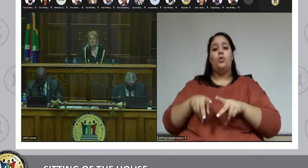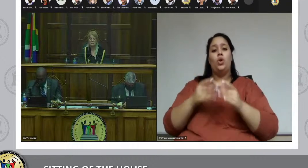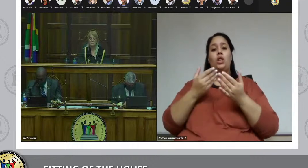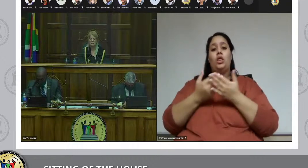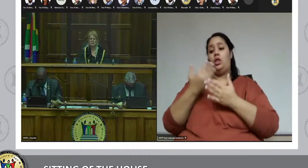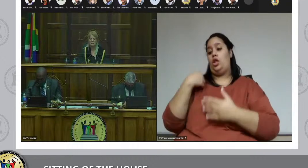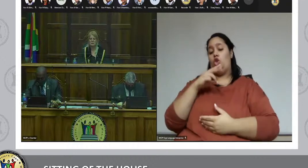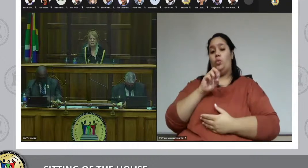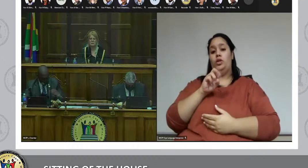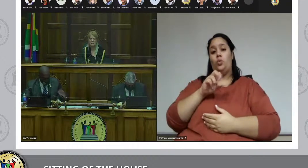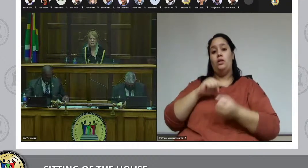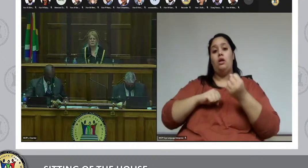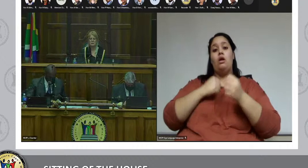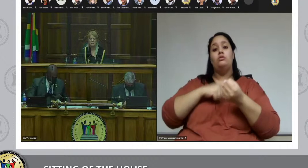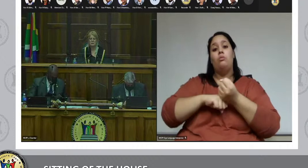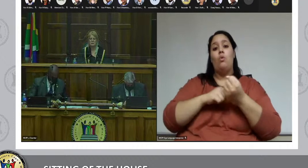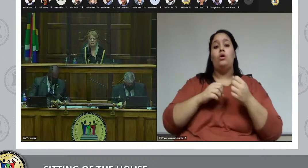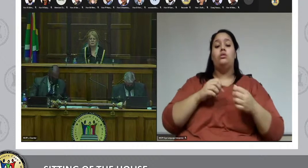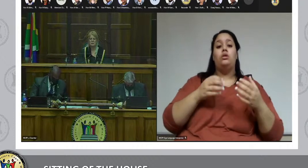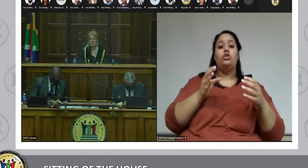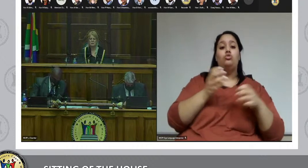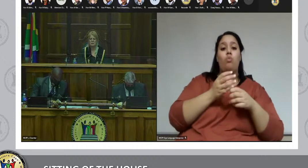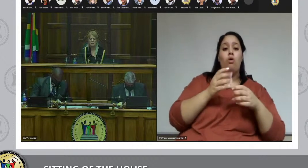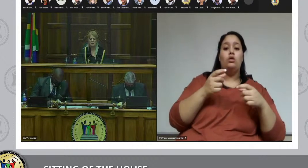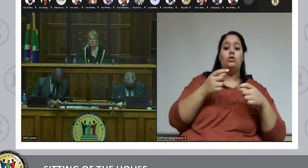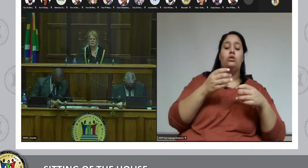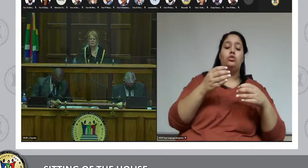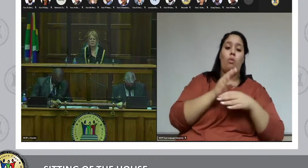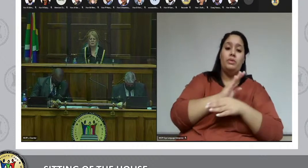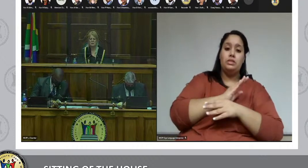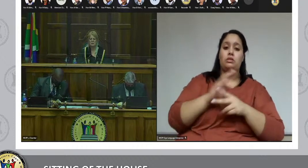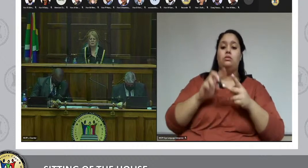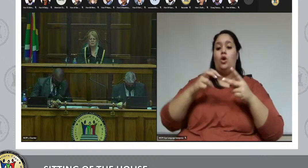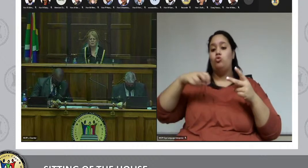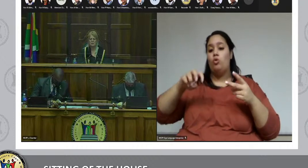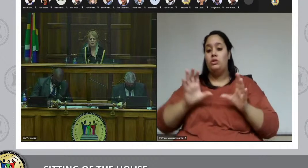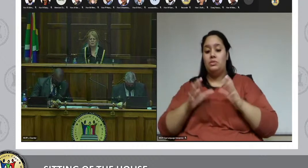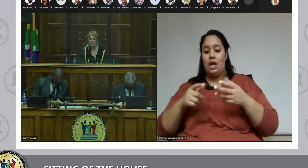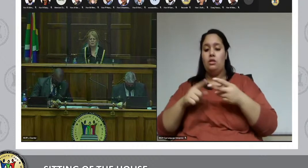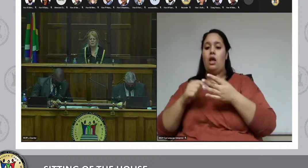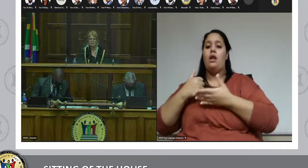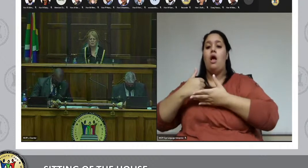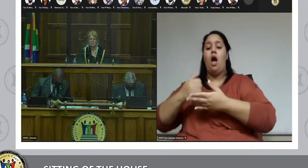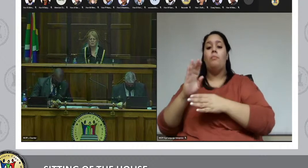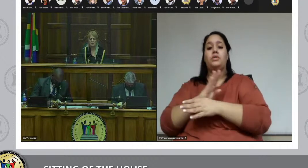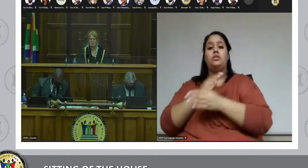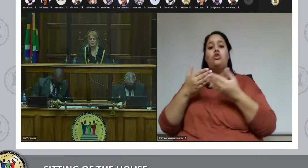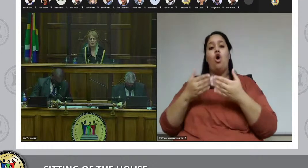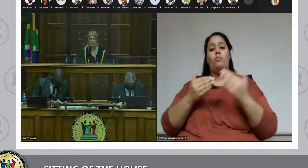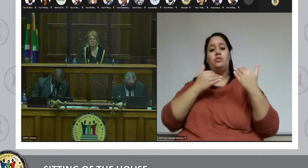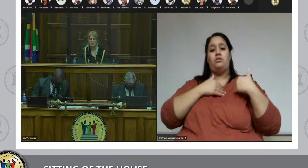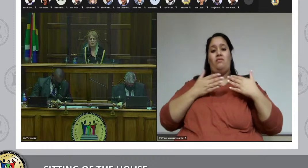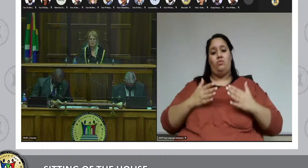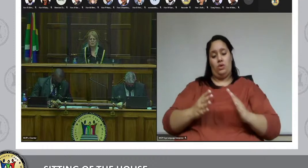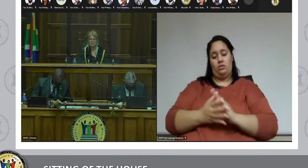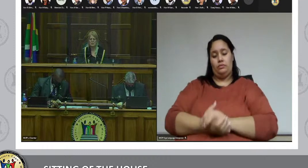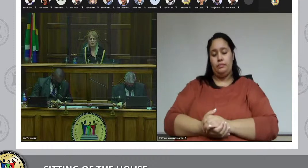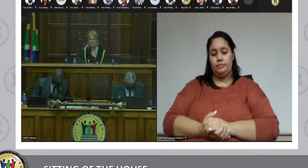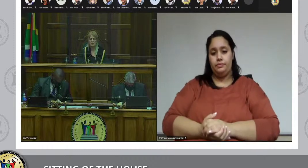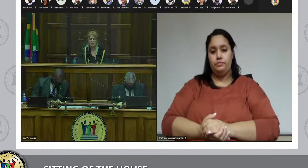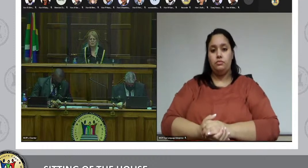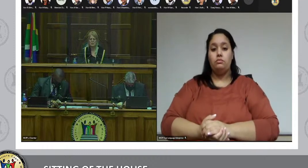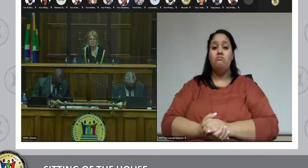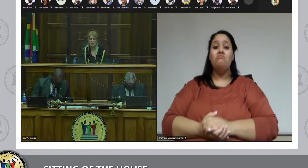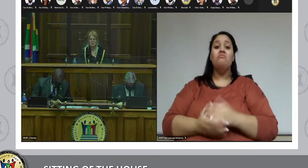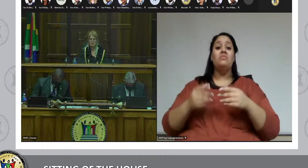protect jobs and SMMEs, supported the tourism sector, and assisted businesses in reopening safely under restrictions. Despite